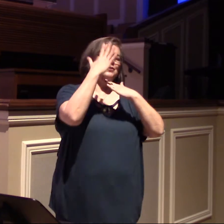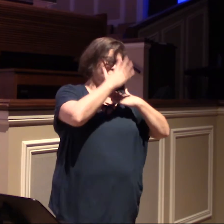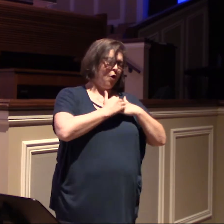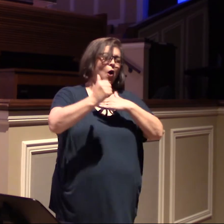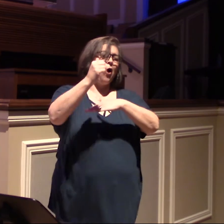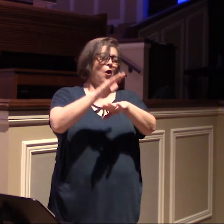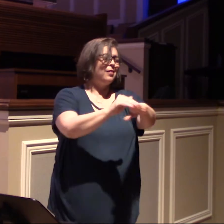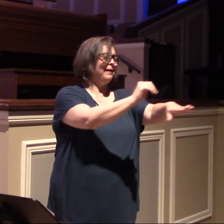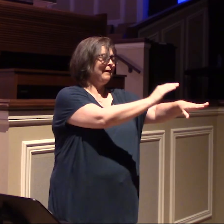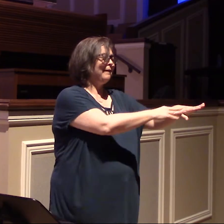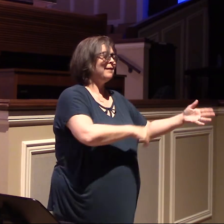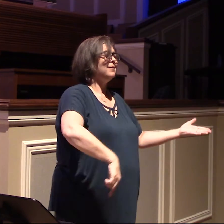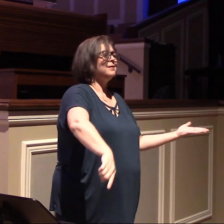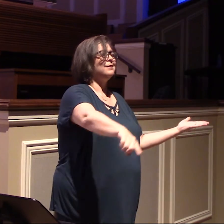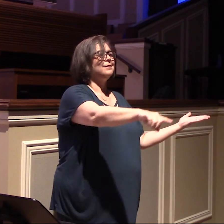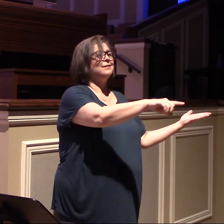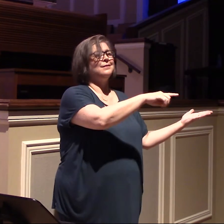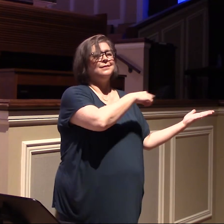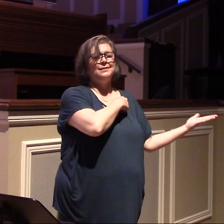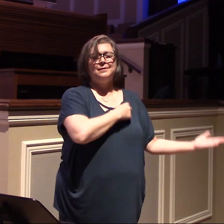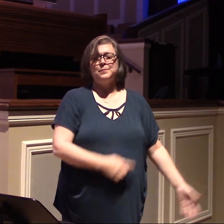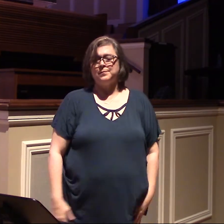Jesus is calling.